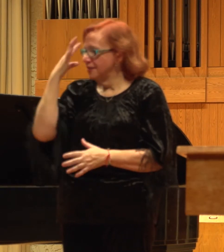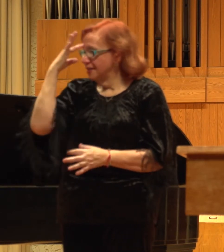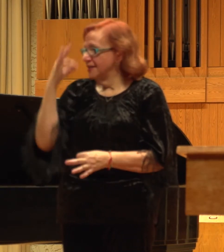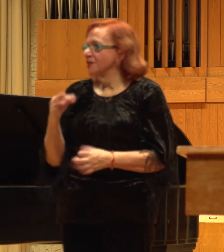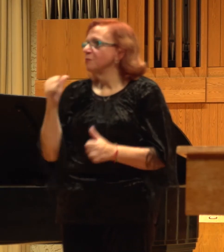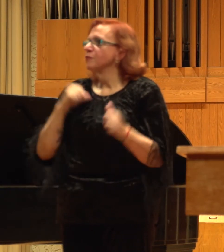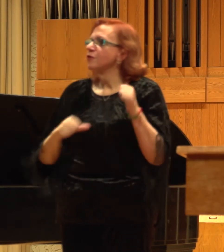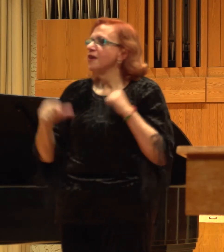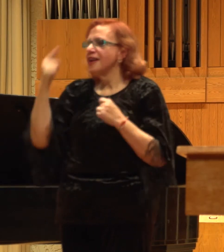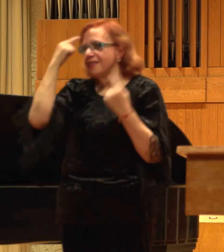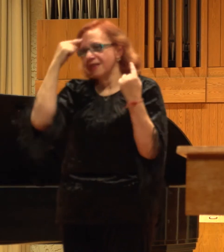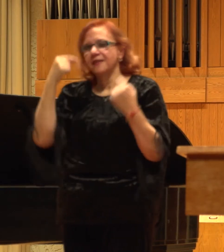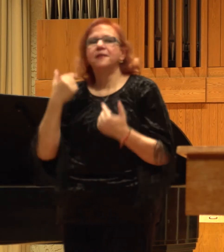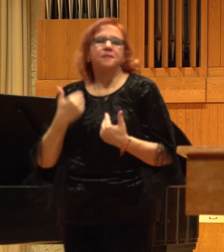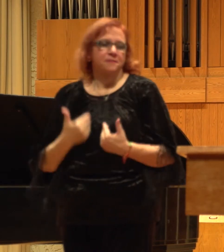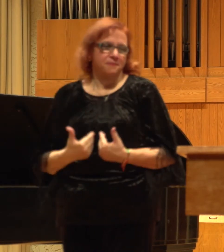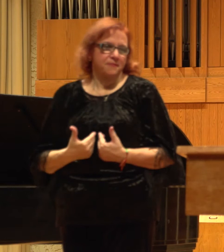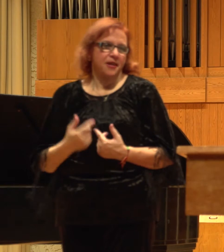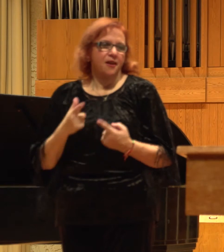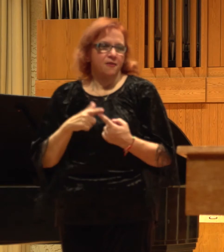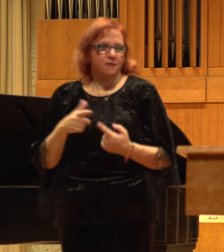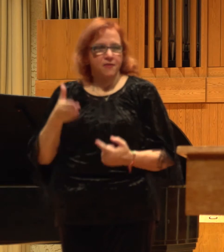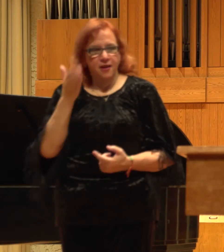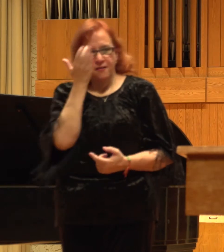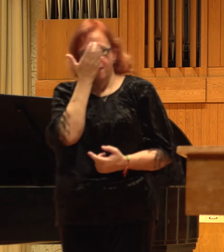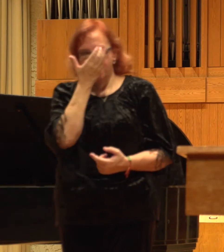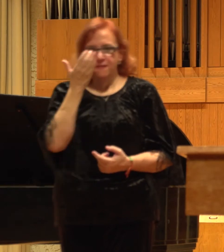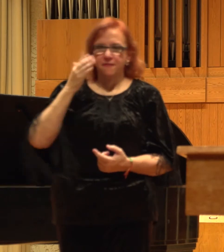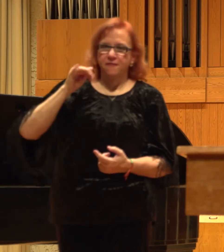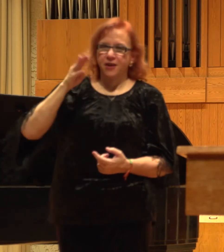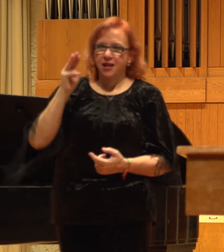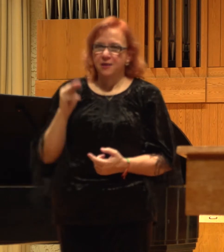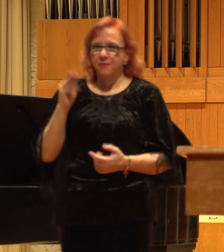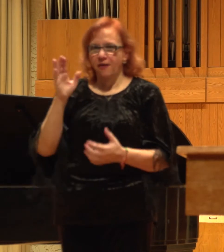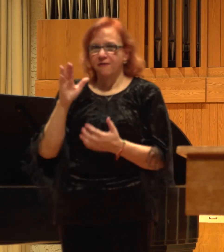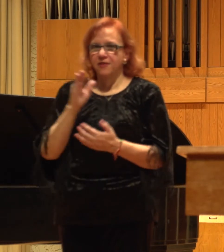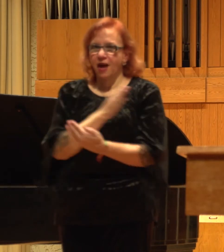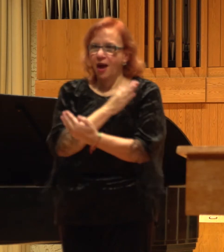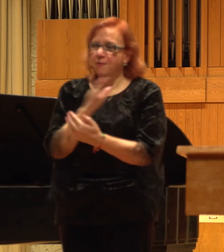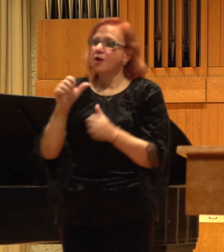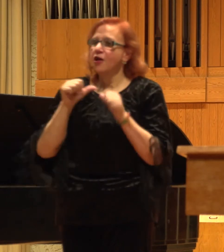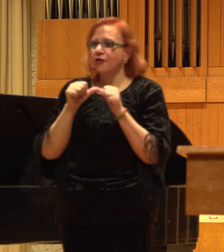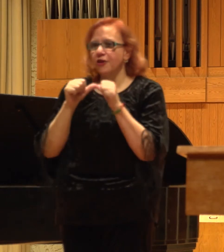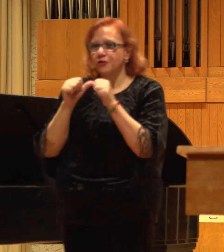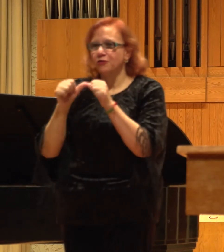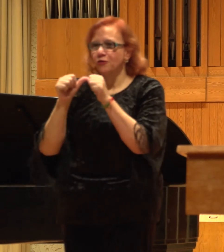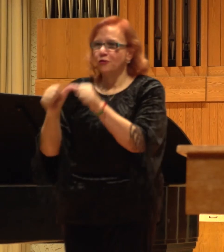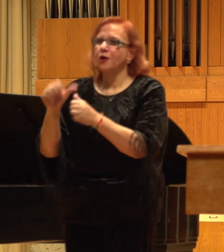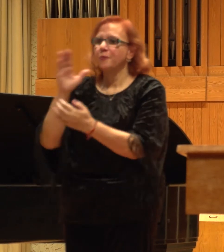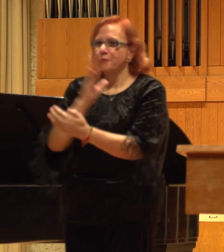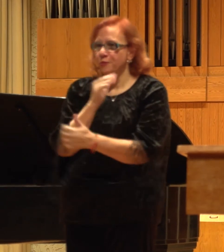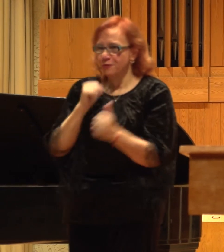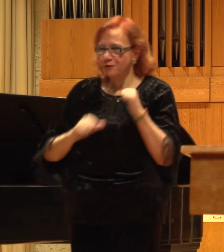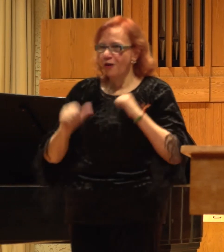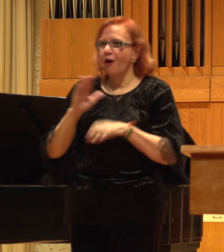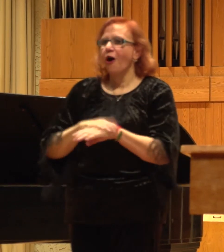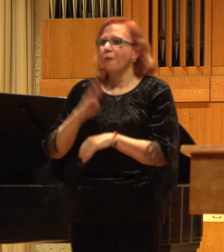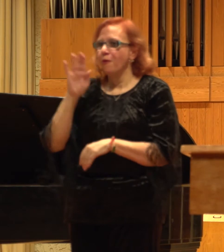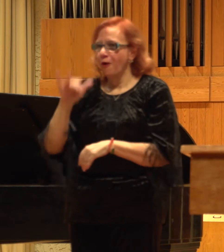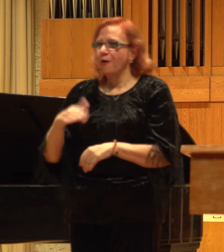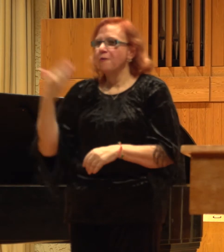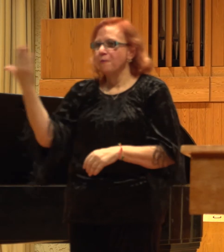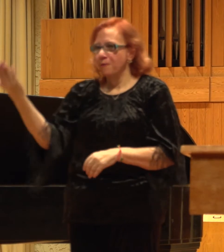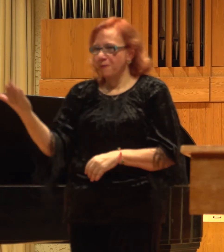perform Think of Me from Phantom of the Opera, the longest-running musical on Broadway. Please